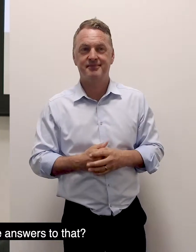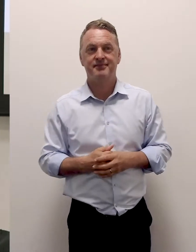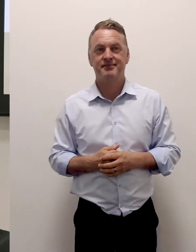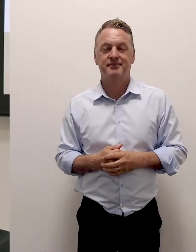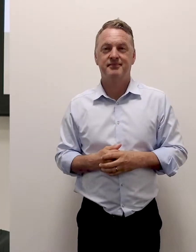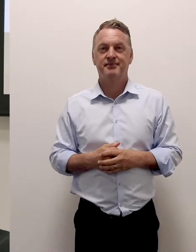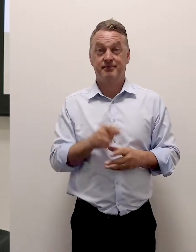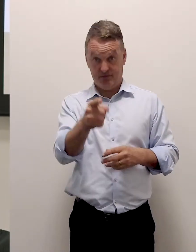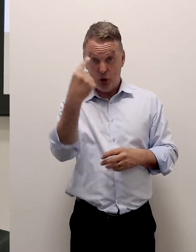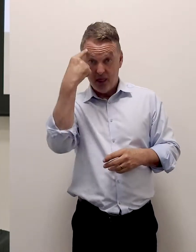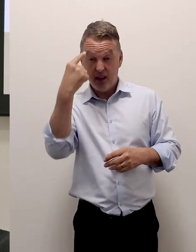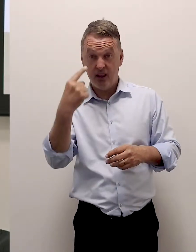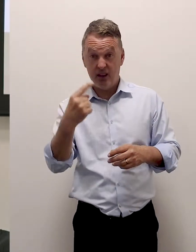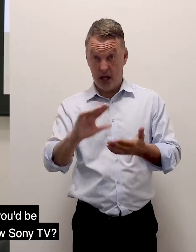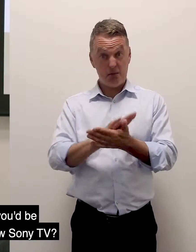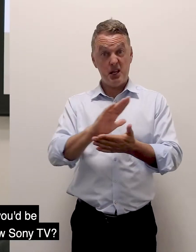to that?